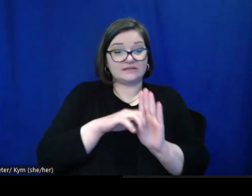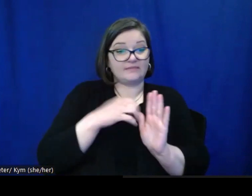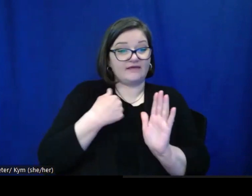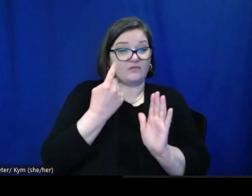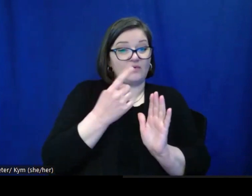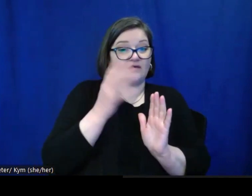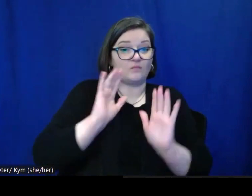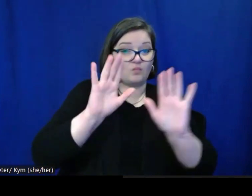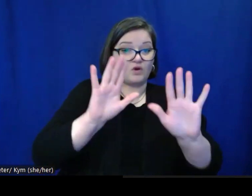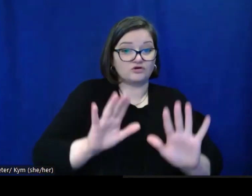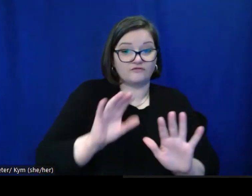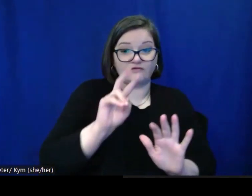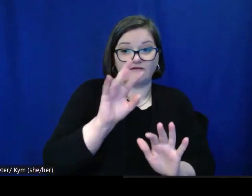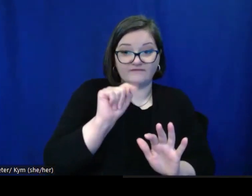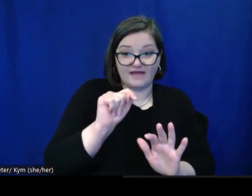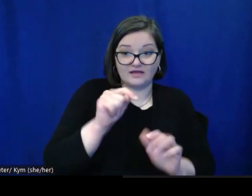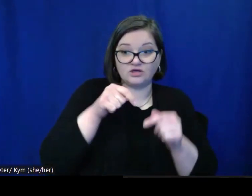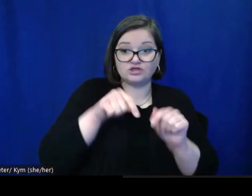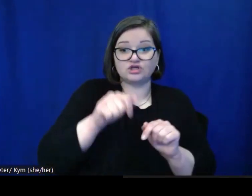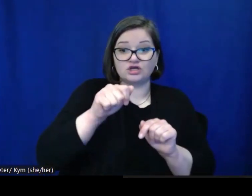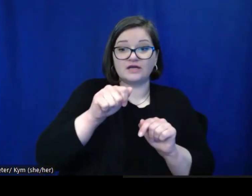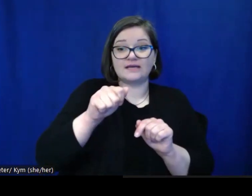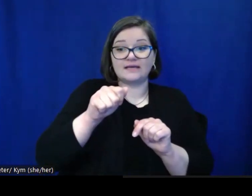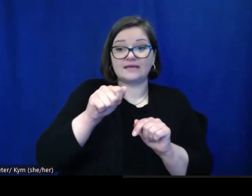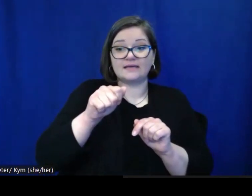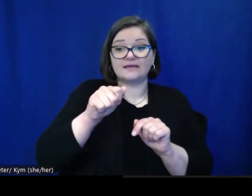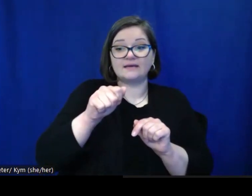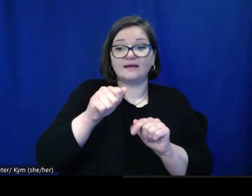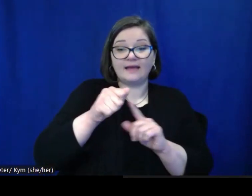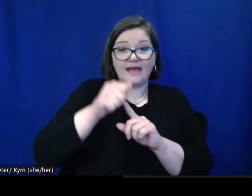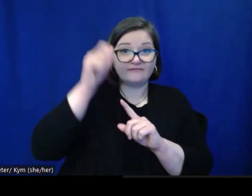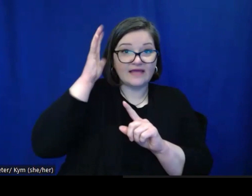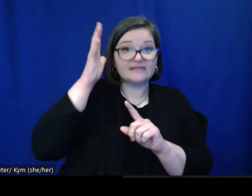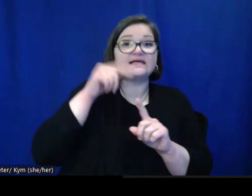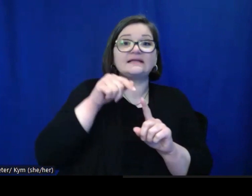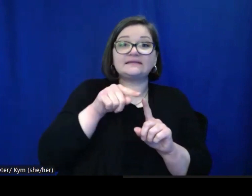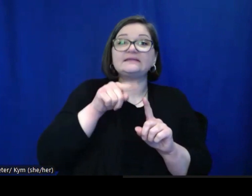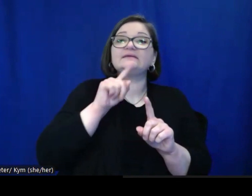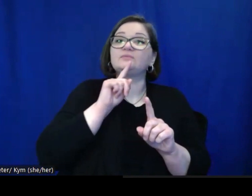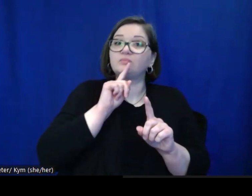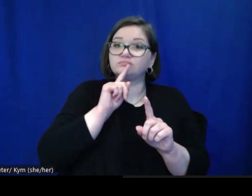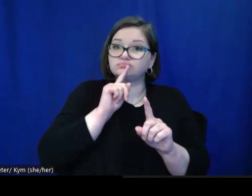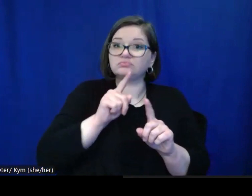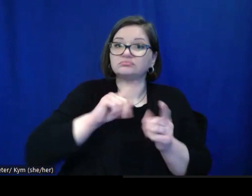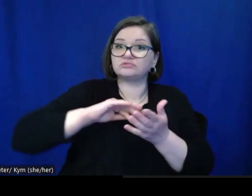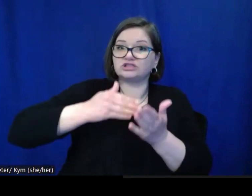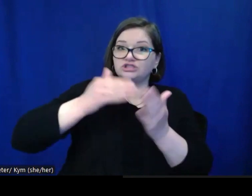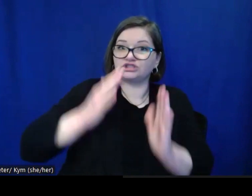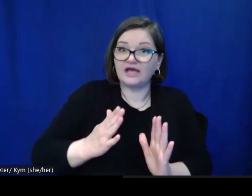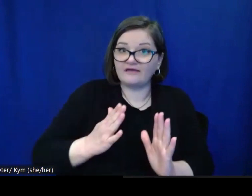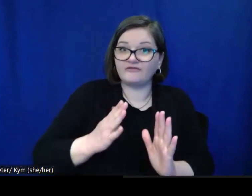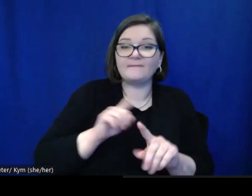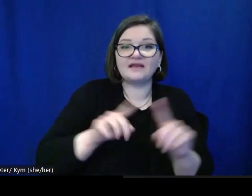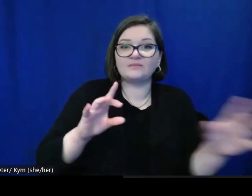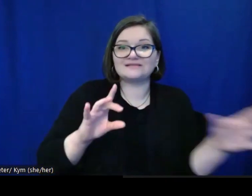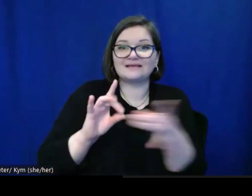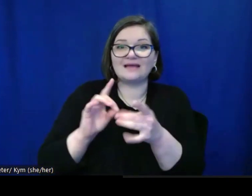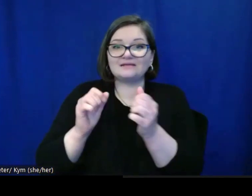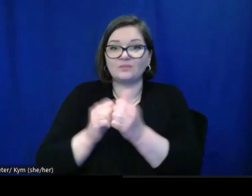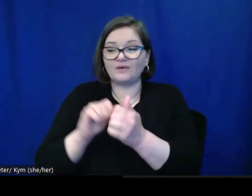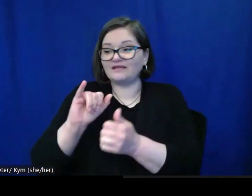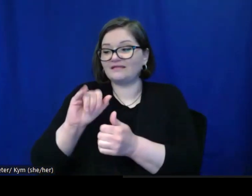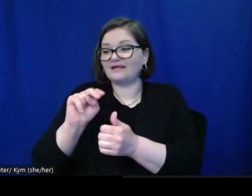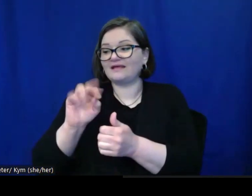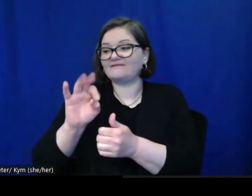He was a cook during Afghanistan, okay? He was attached to the infantry,